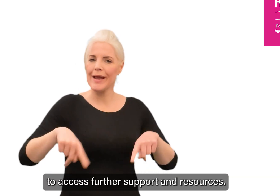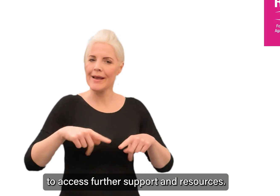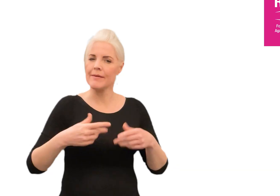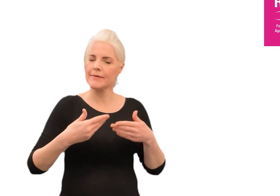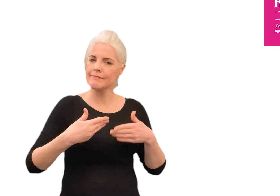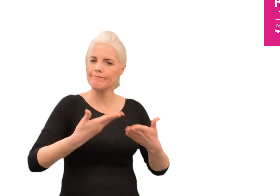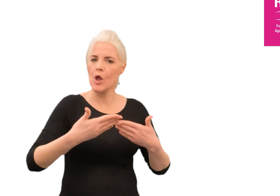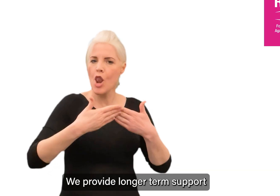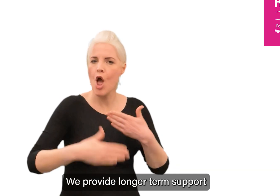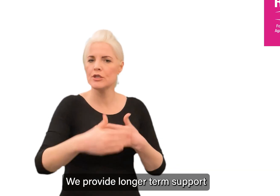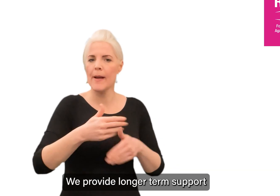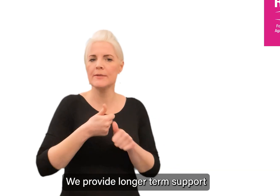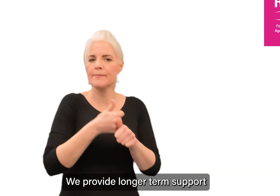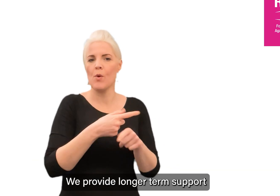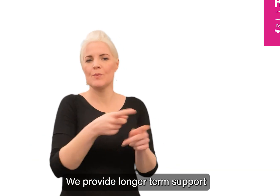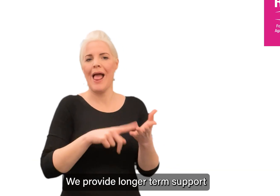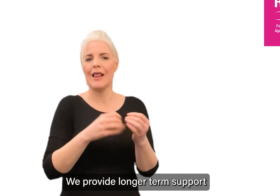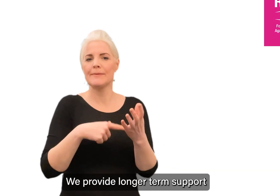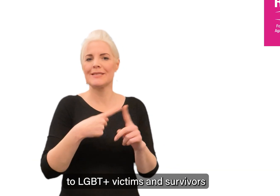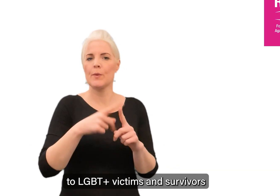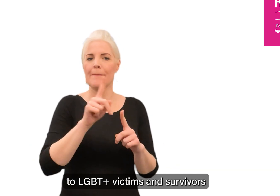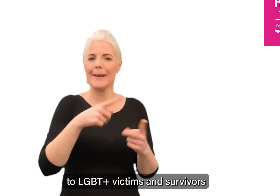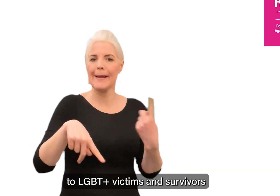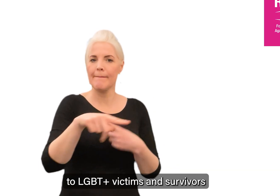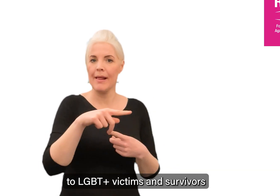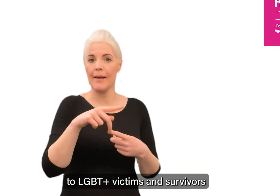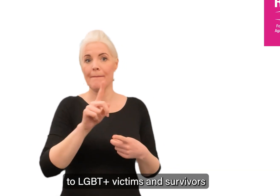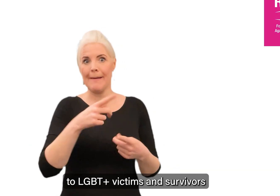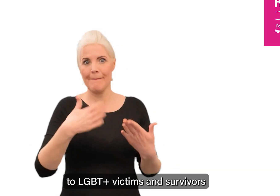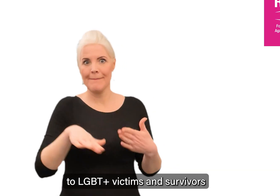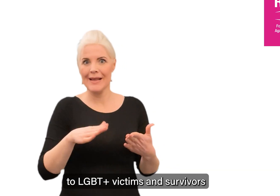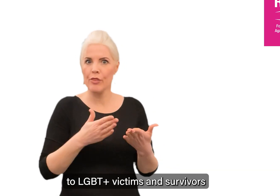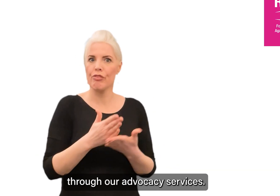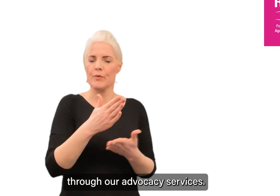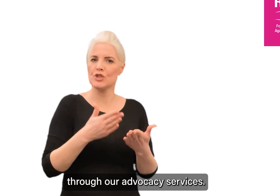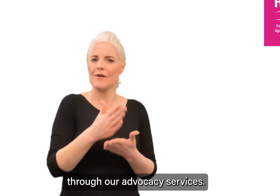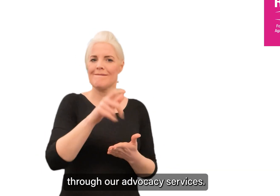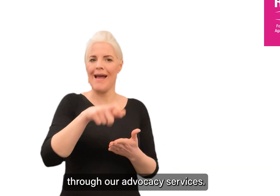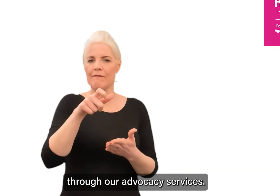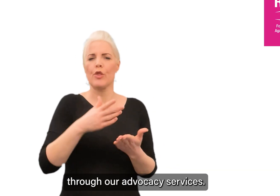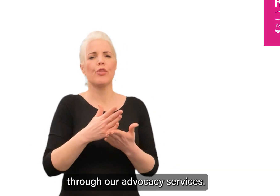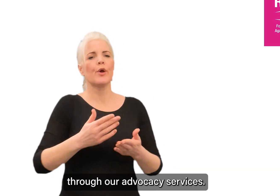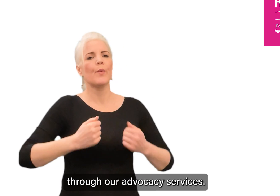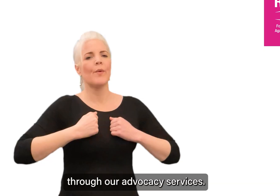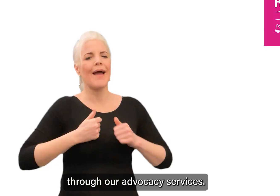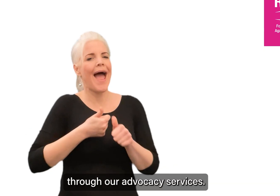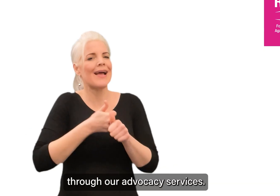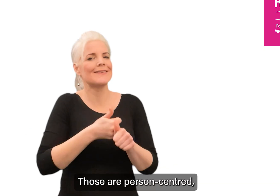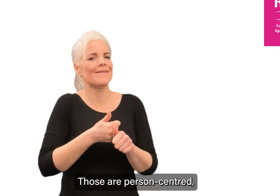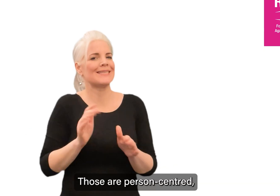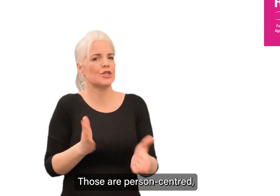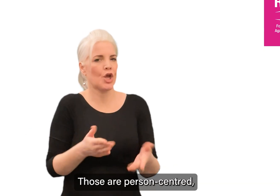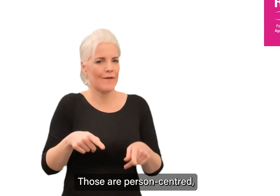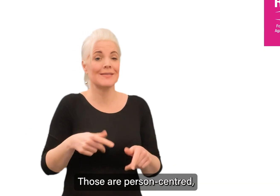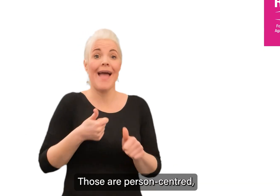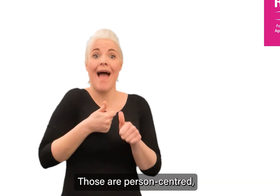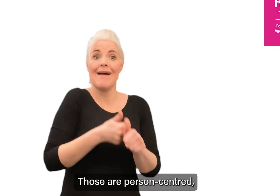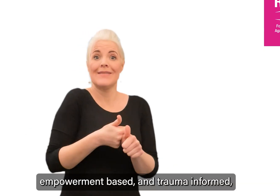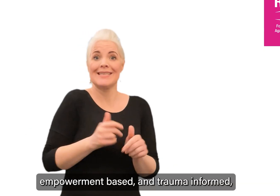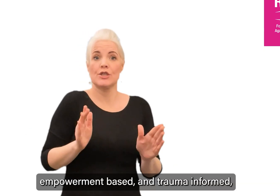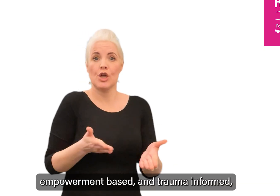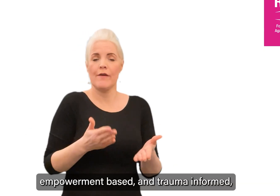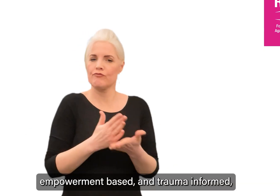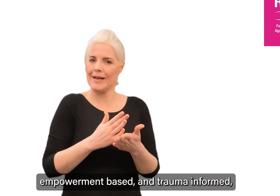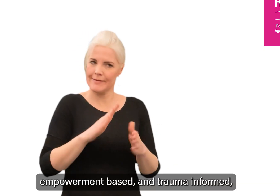resources. So we provide longer-term support to LGBT plus victims and survivors through our advocacy services. Those are